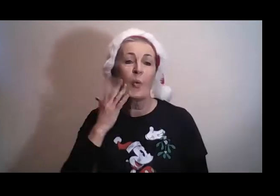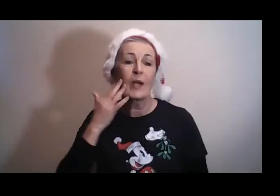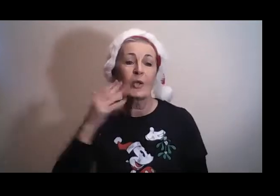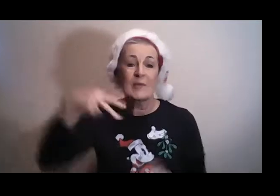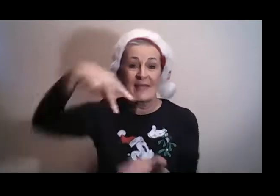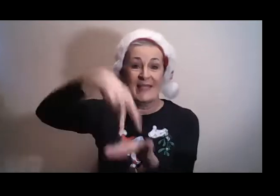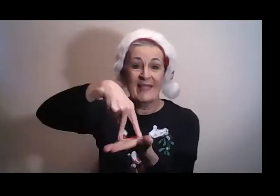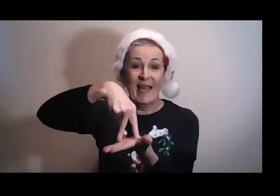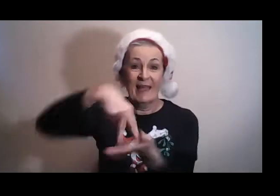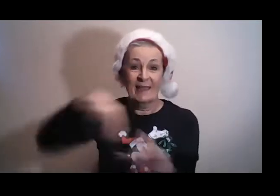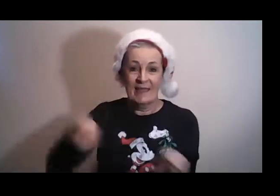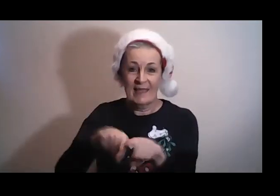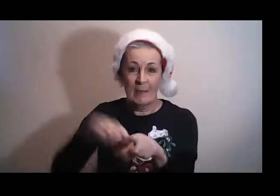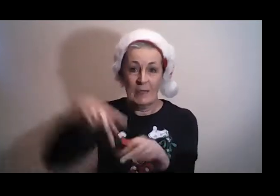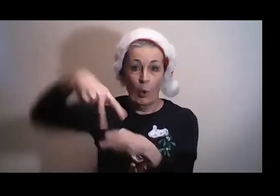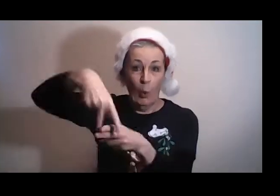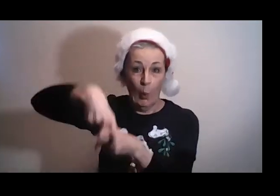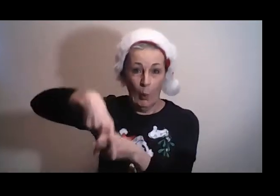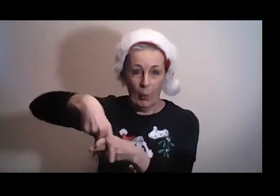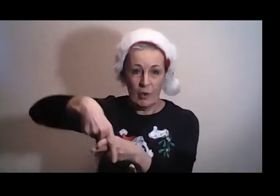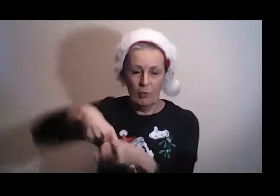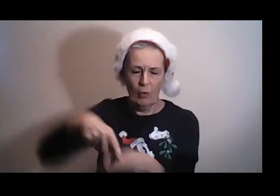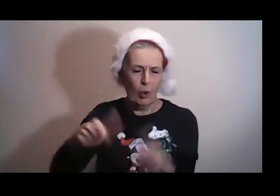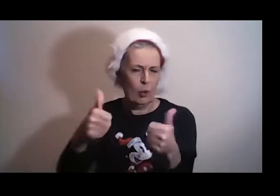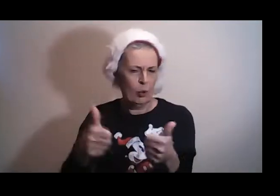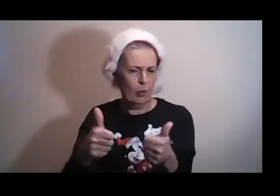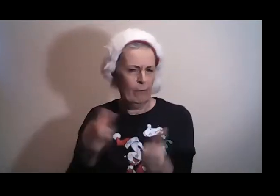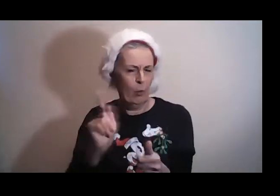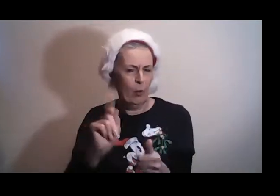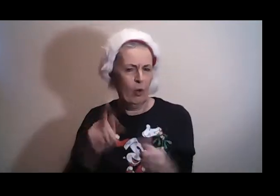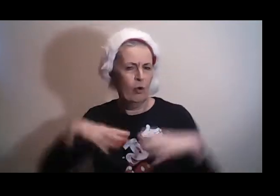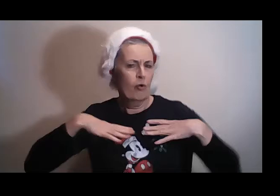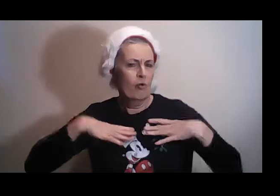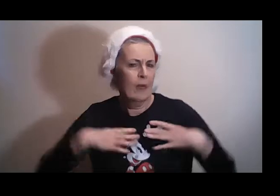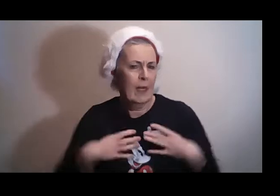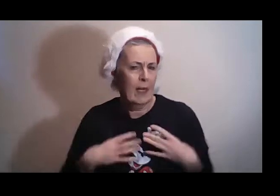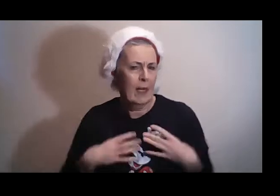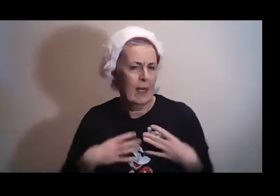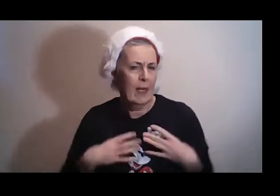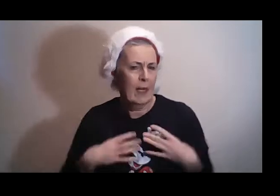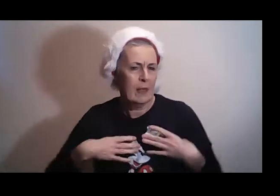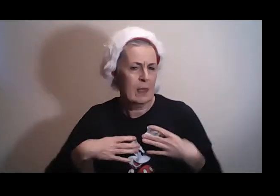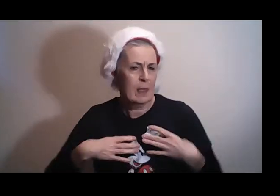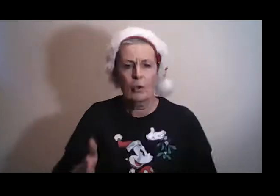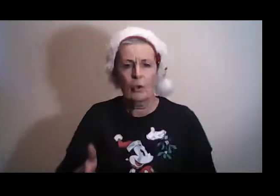coordination, and stomach. So I'm going to stand up to show you, okay?